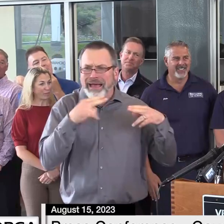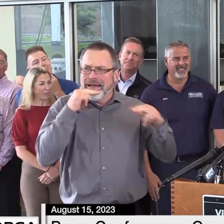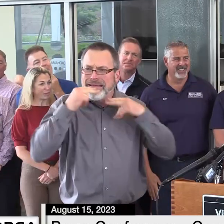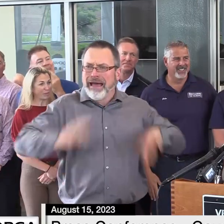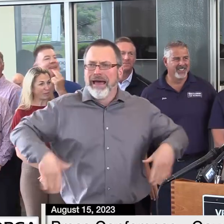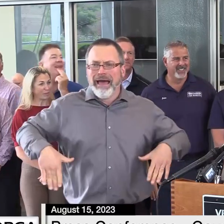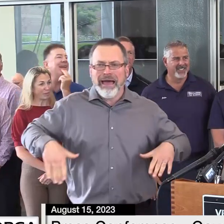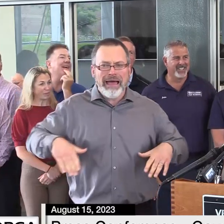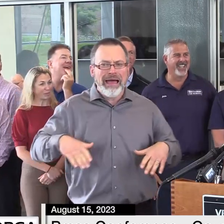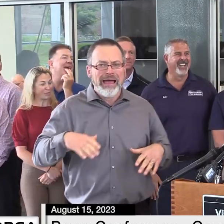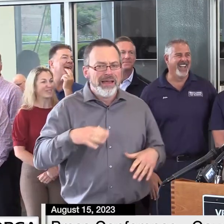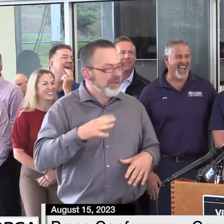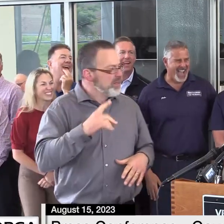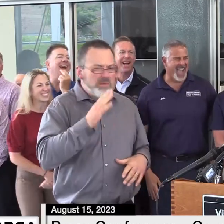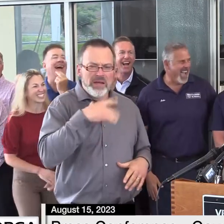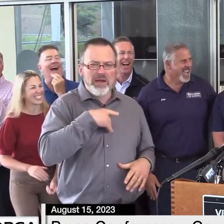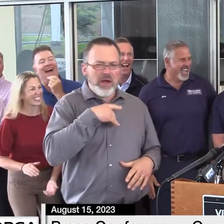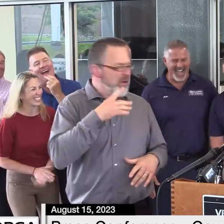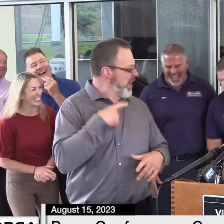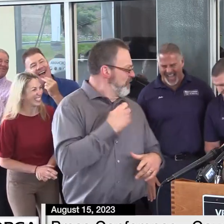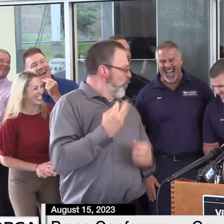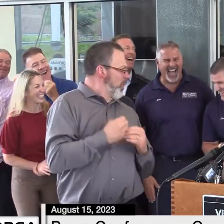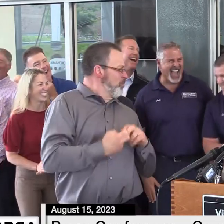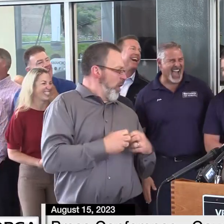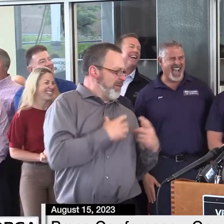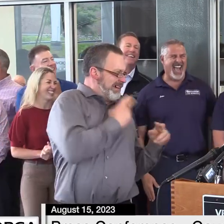other issues we need to talk about as well.